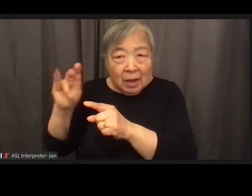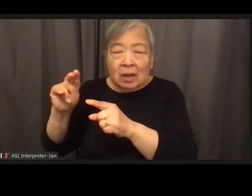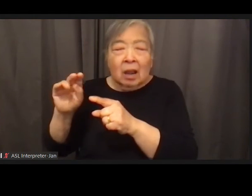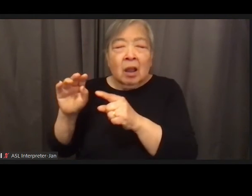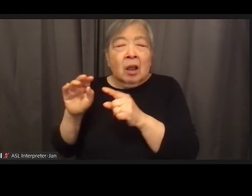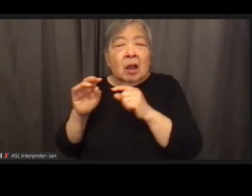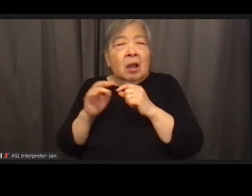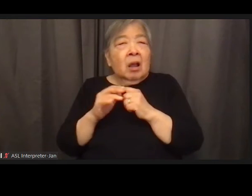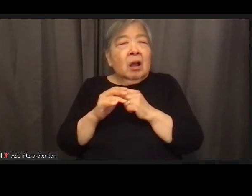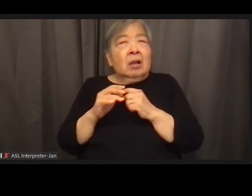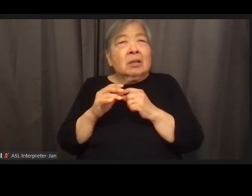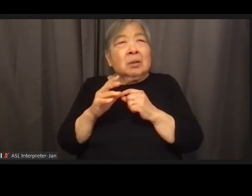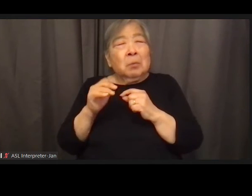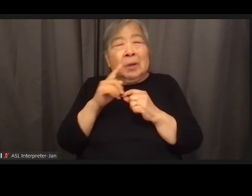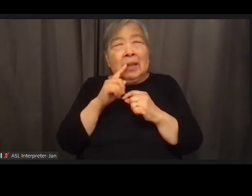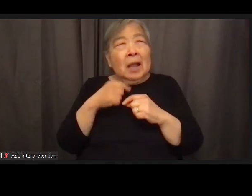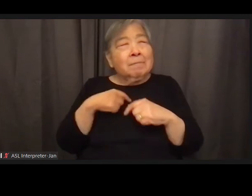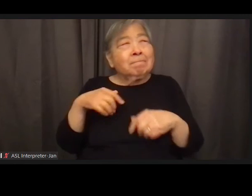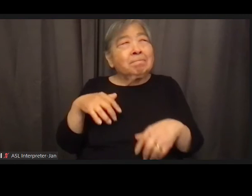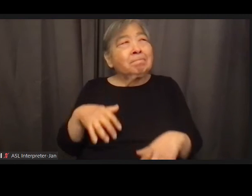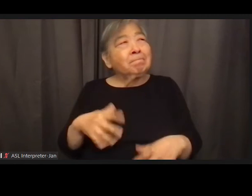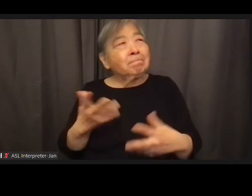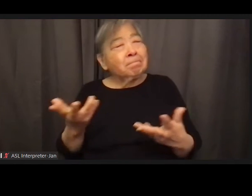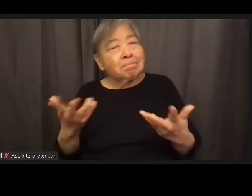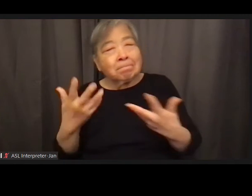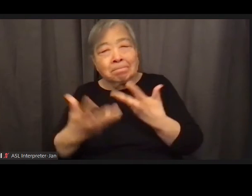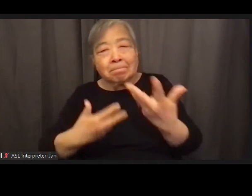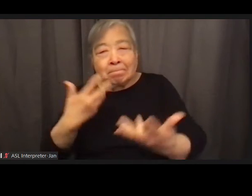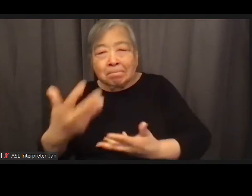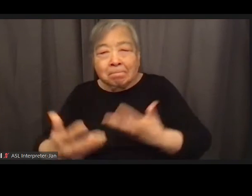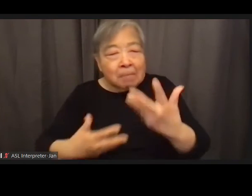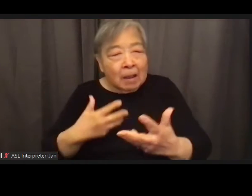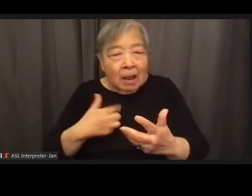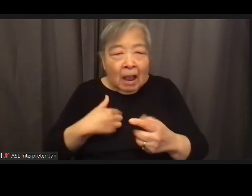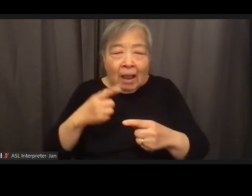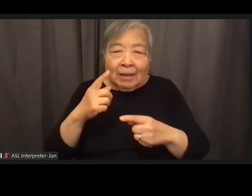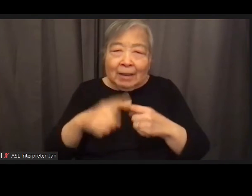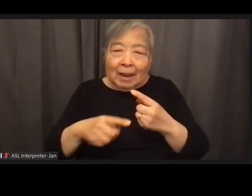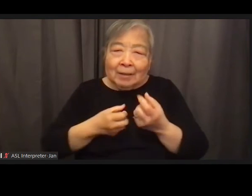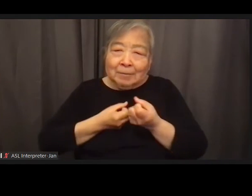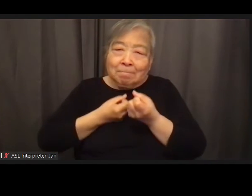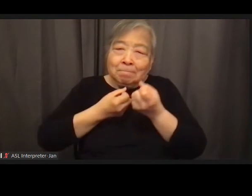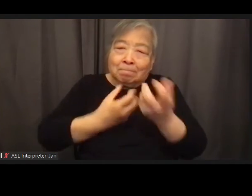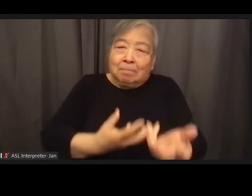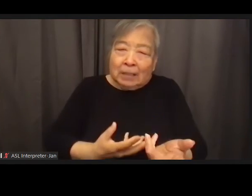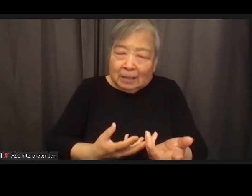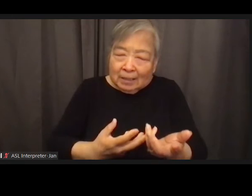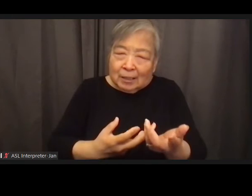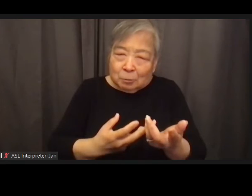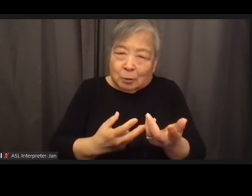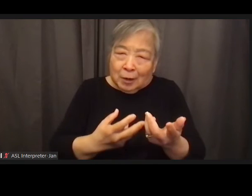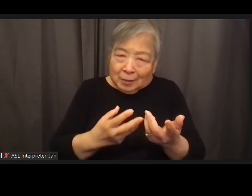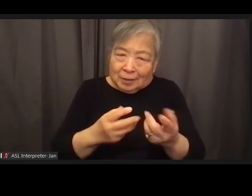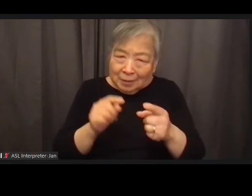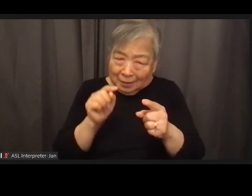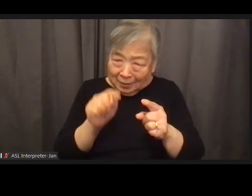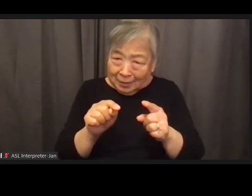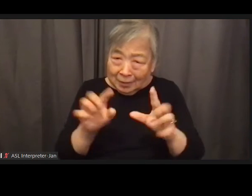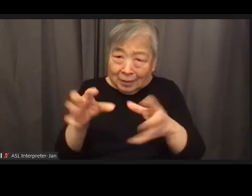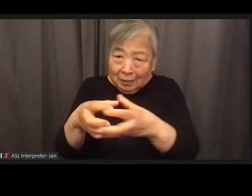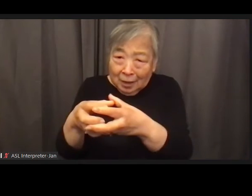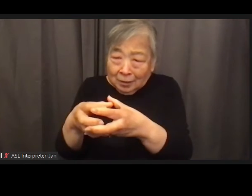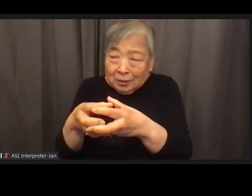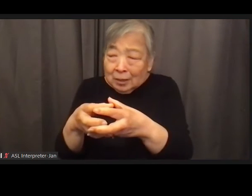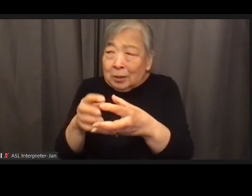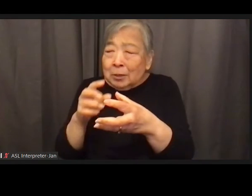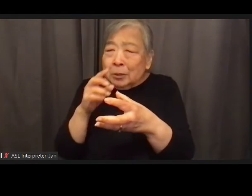I don't think I really have the words to express how special this collection is to the Human Studies